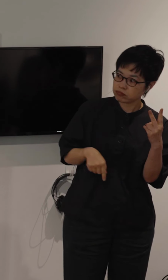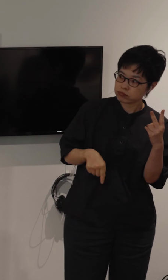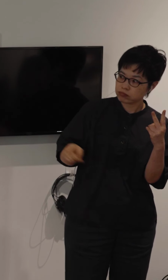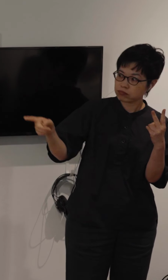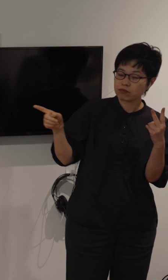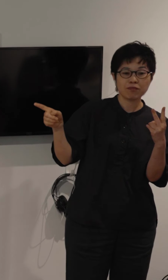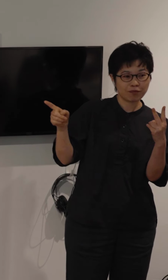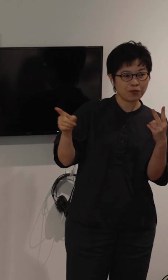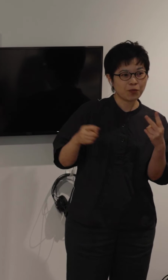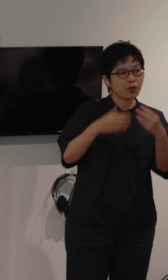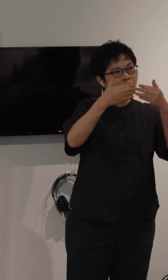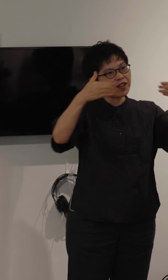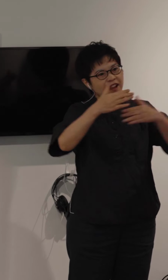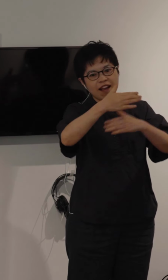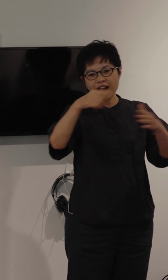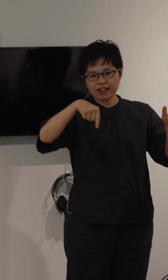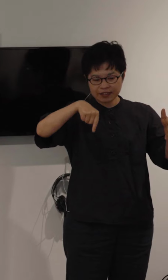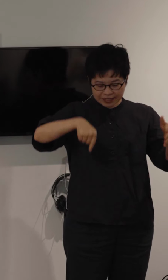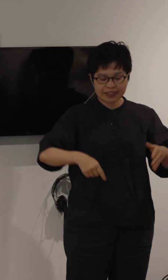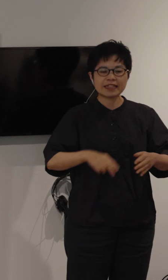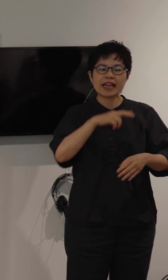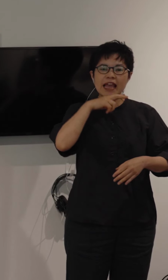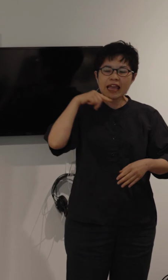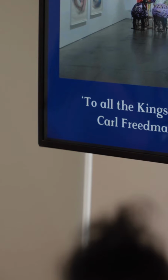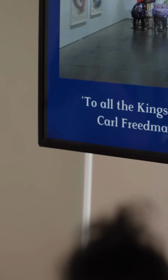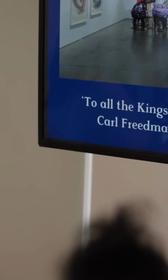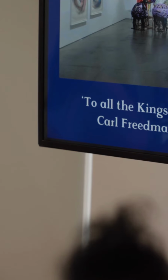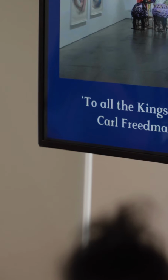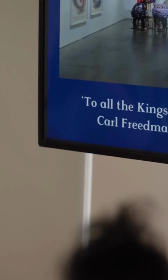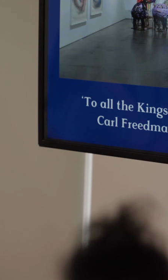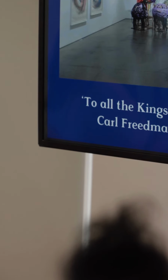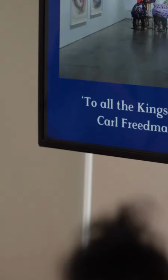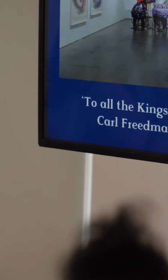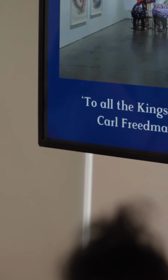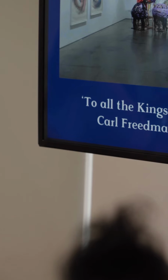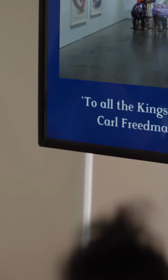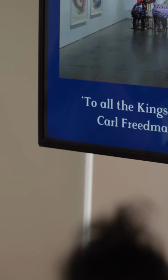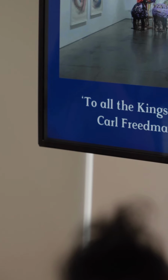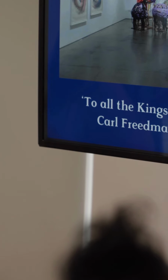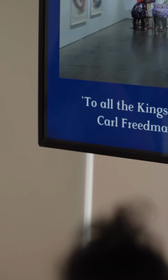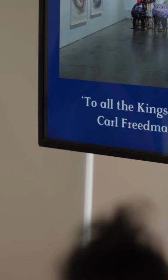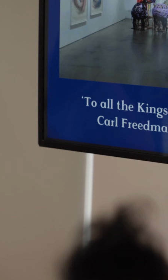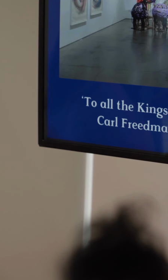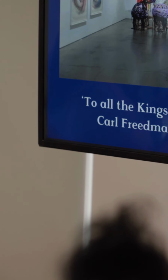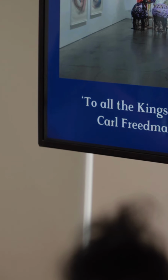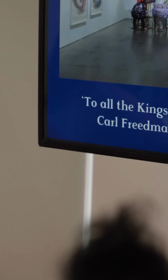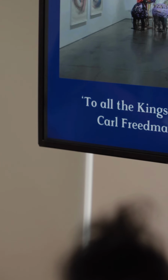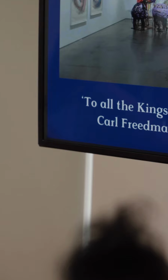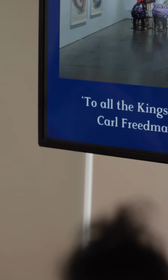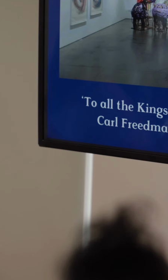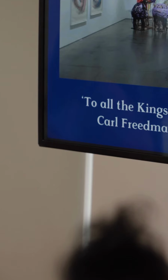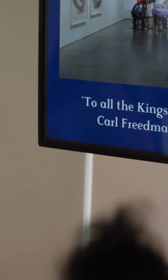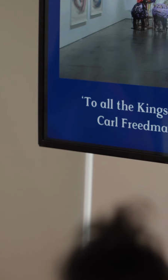I would normally put on in the UK. So I don't have a physical gallery space. I get to take over other people's